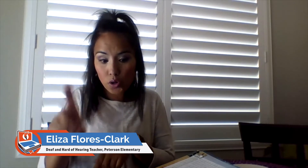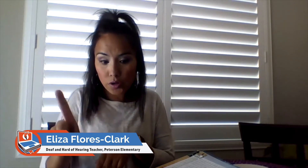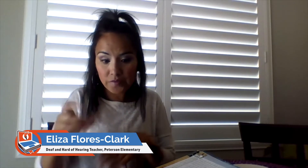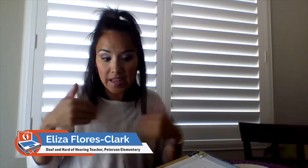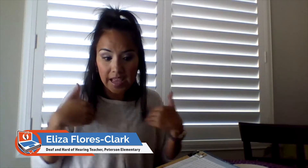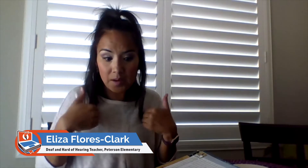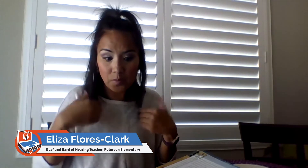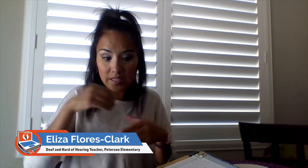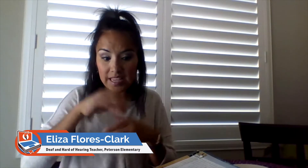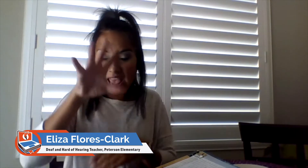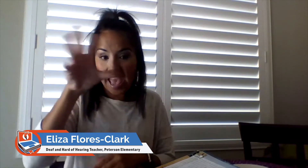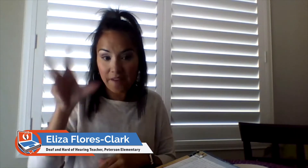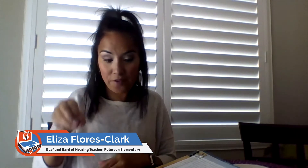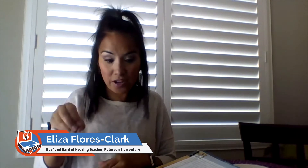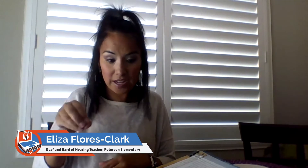hooved animals in